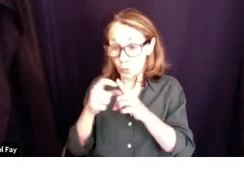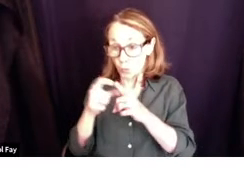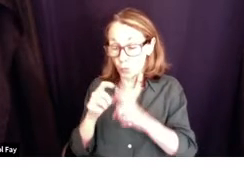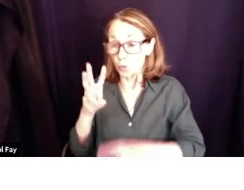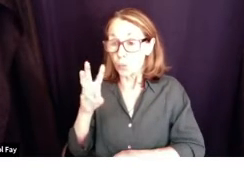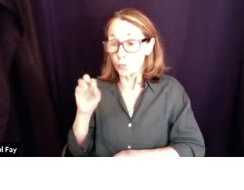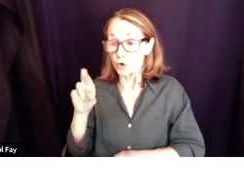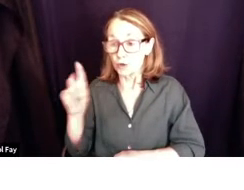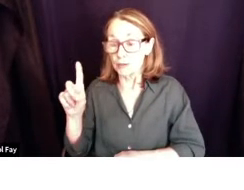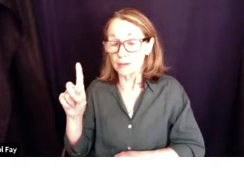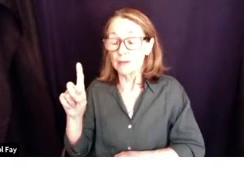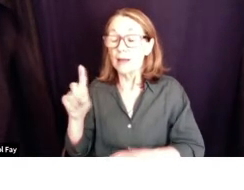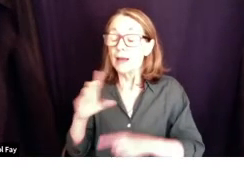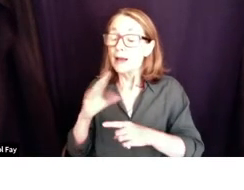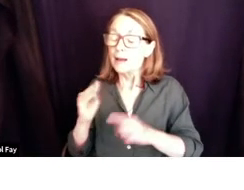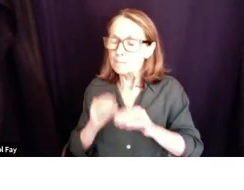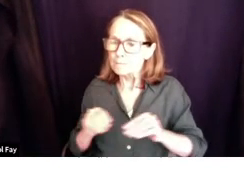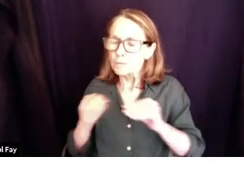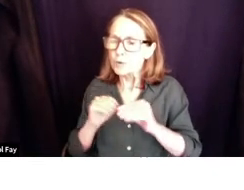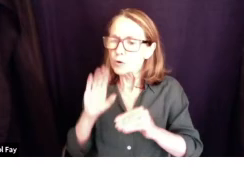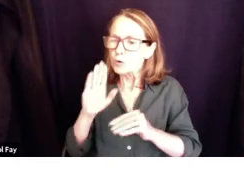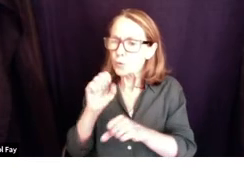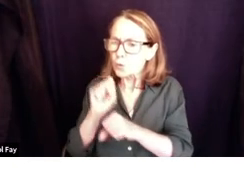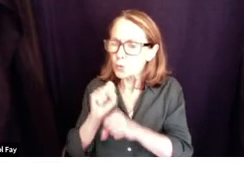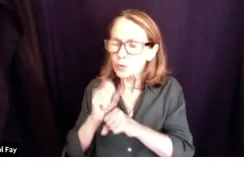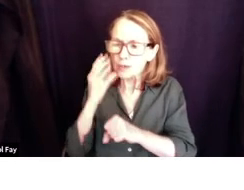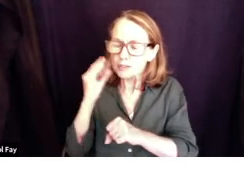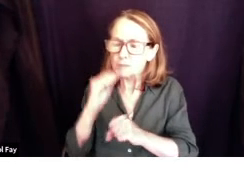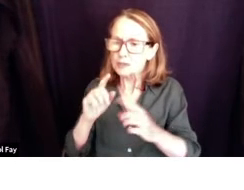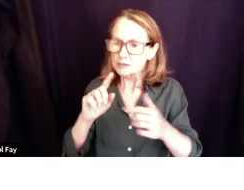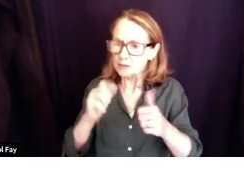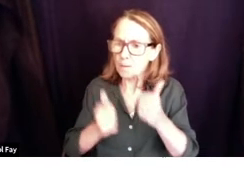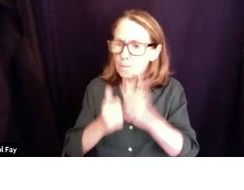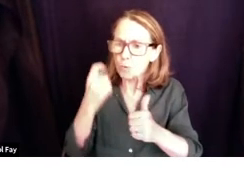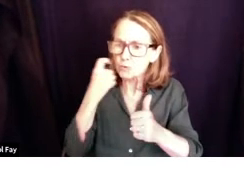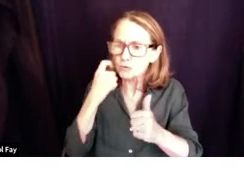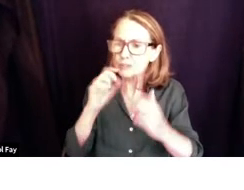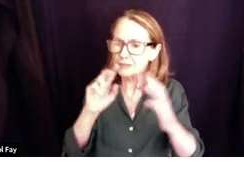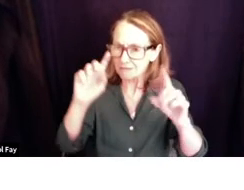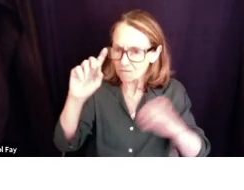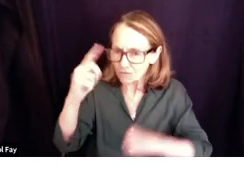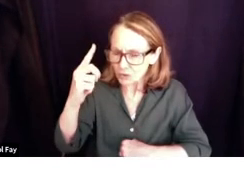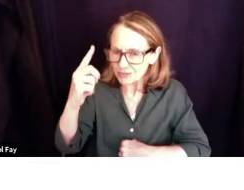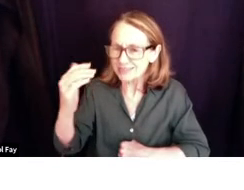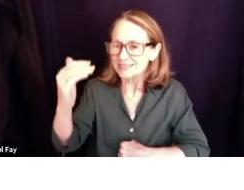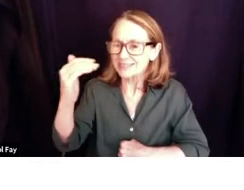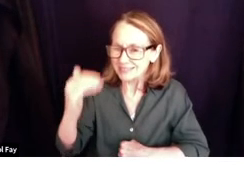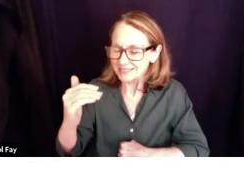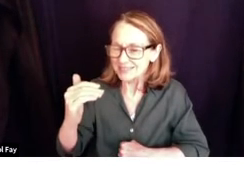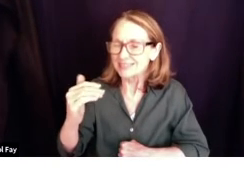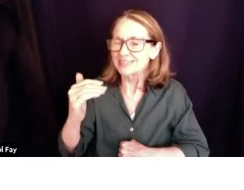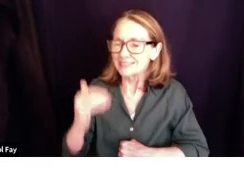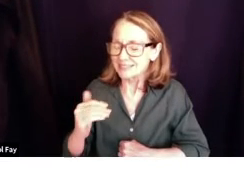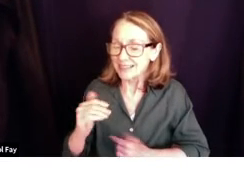format, want to use chronological or combination format, which has chronological and skills, not functional. Again,